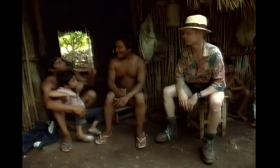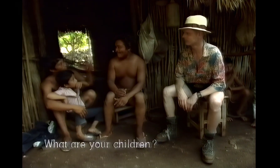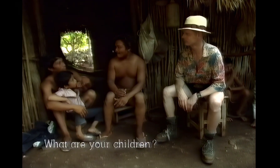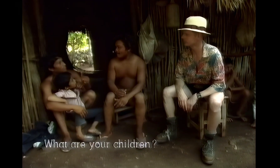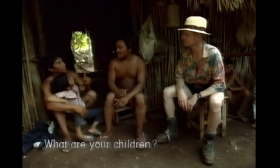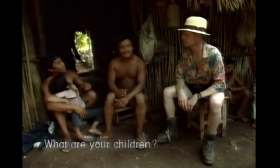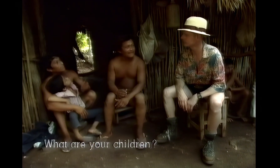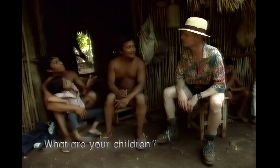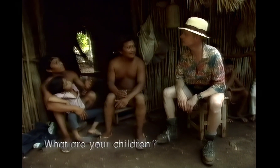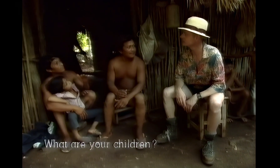What are your children?